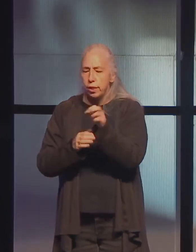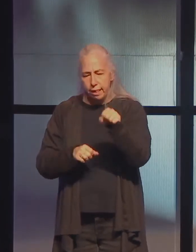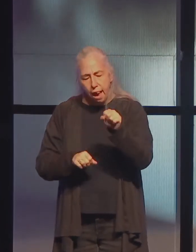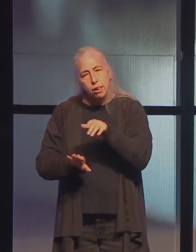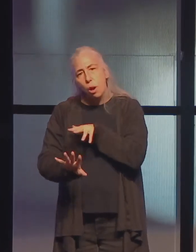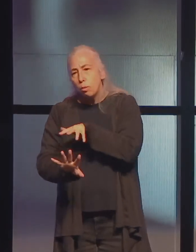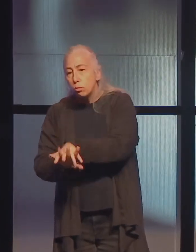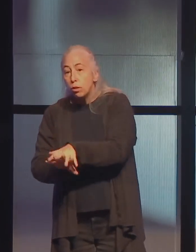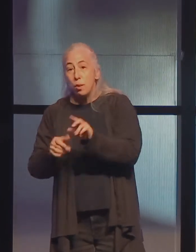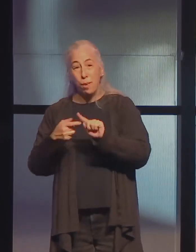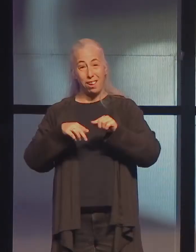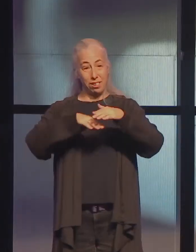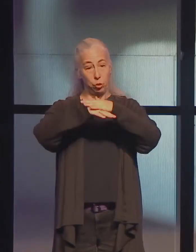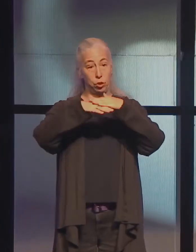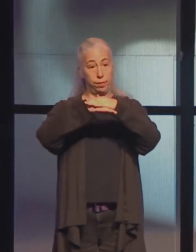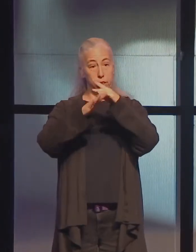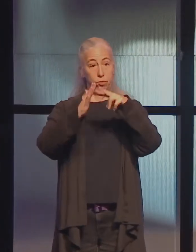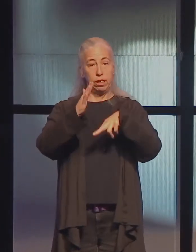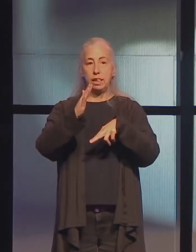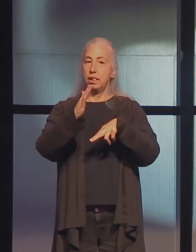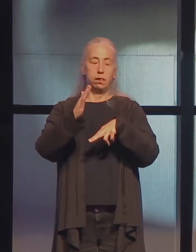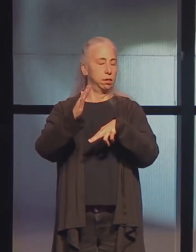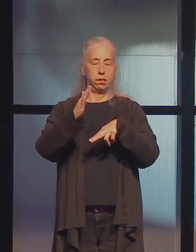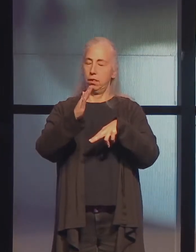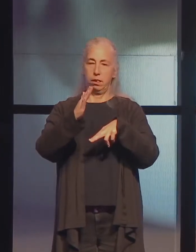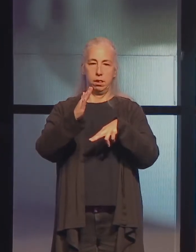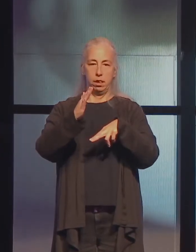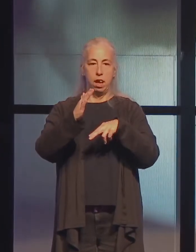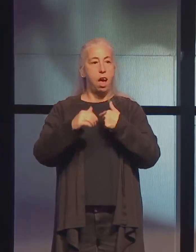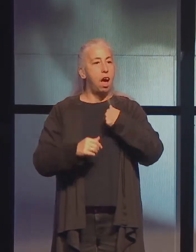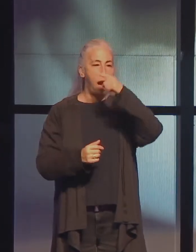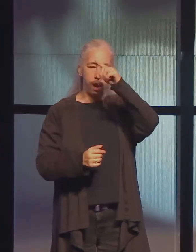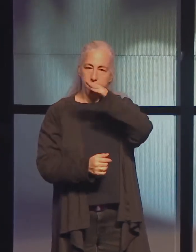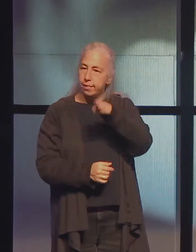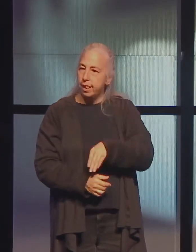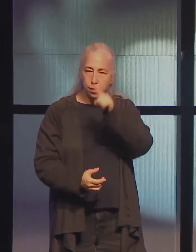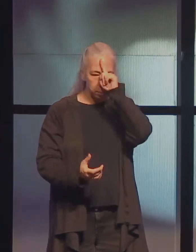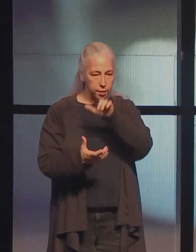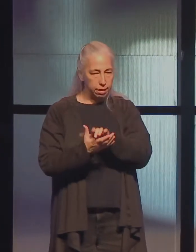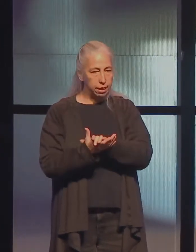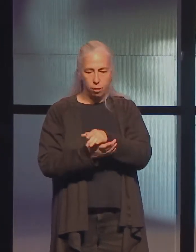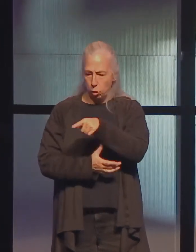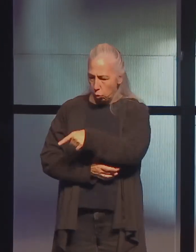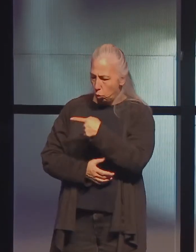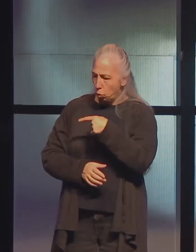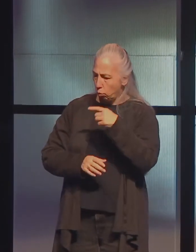the surface. I don't personally believe that God ever told people to go and take other people's